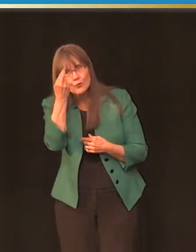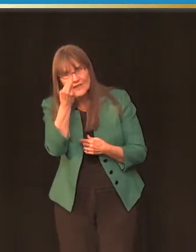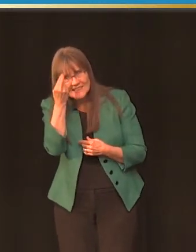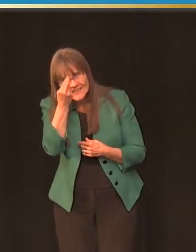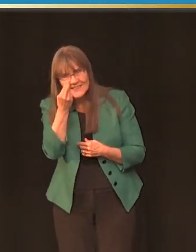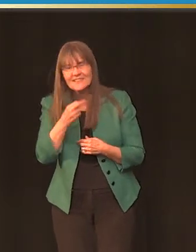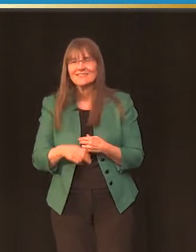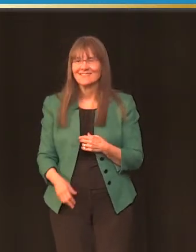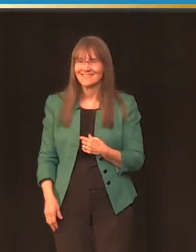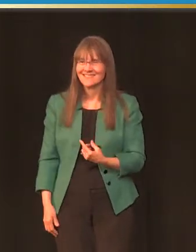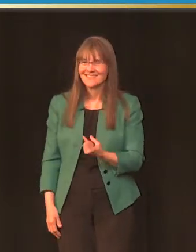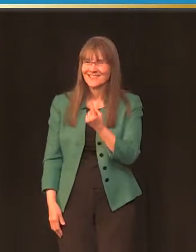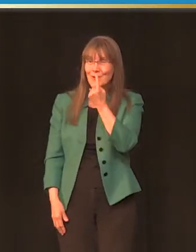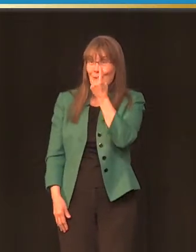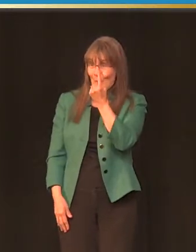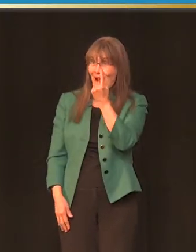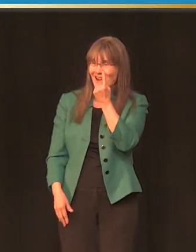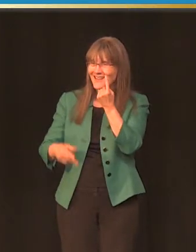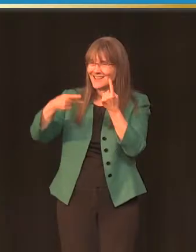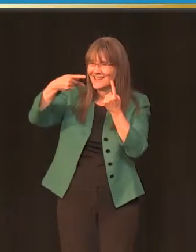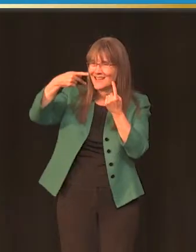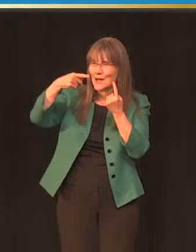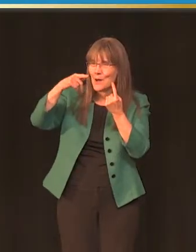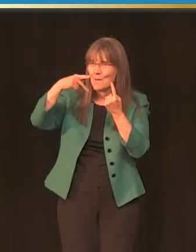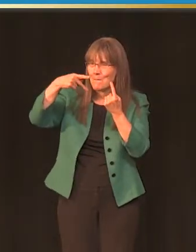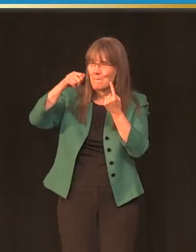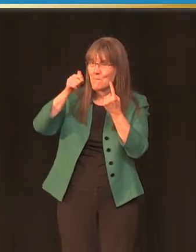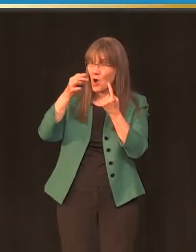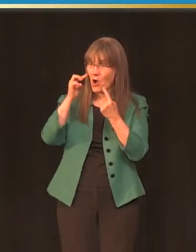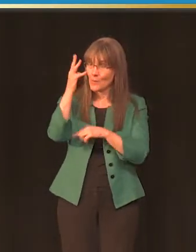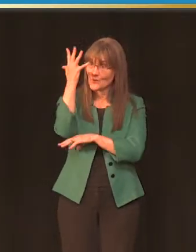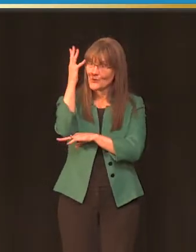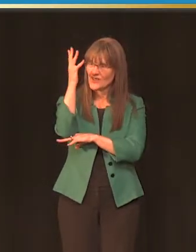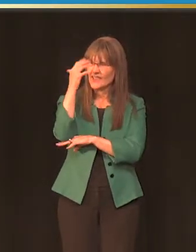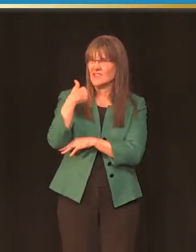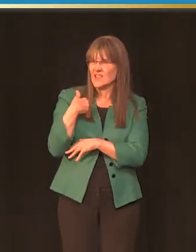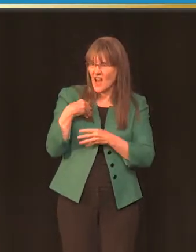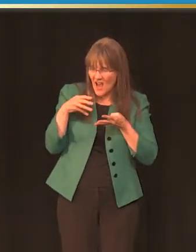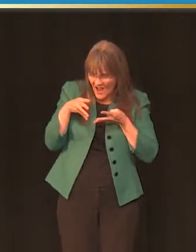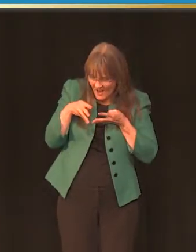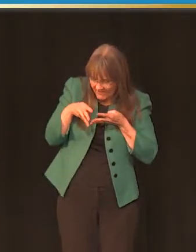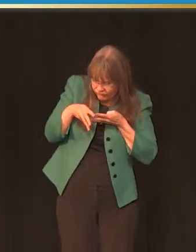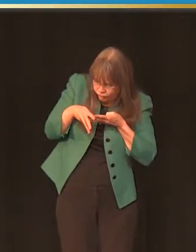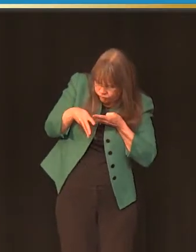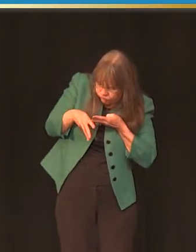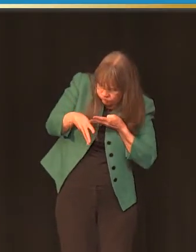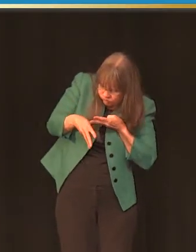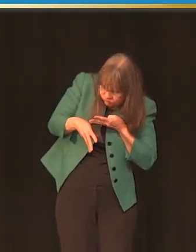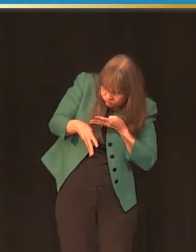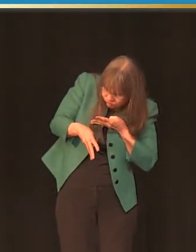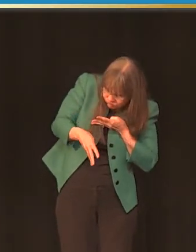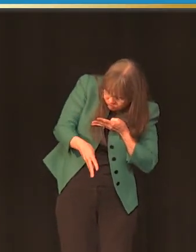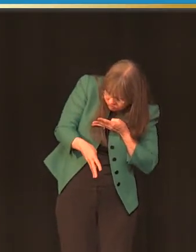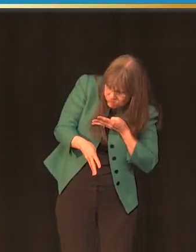There are several reasons that happens. One of them is that the palm tree